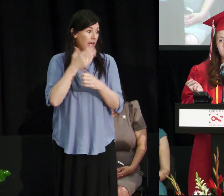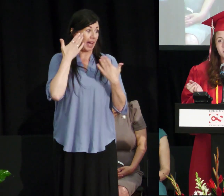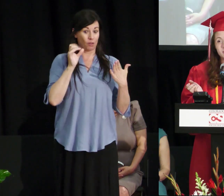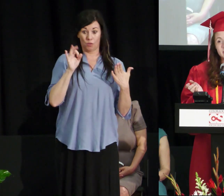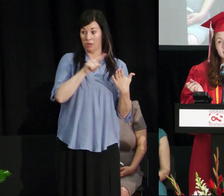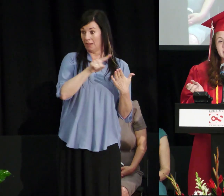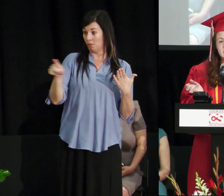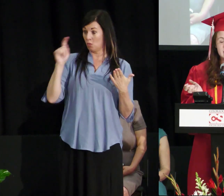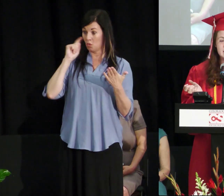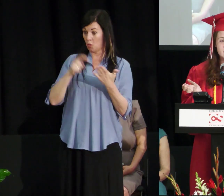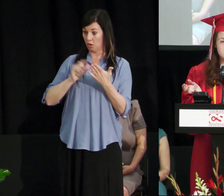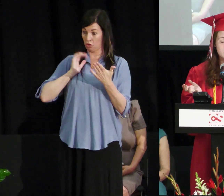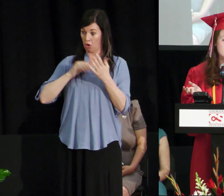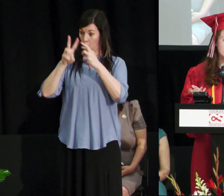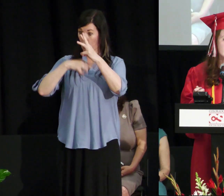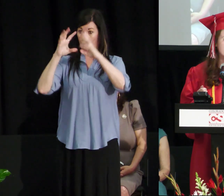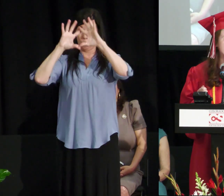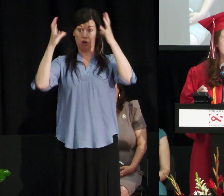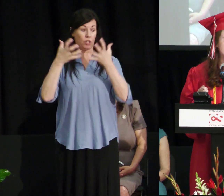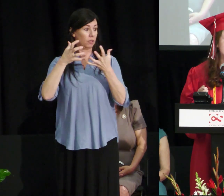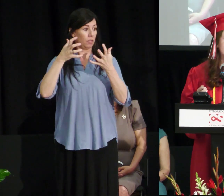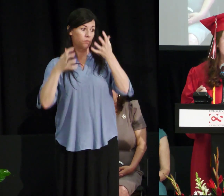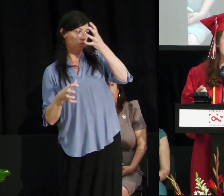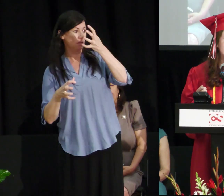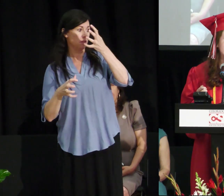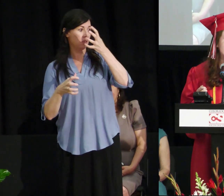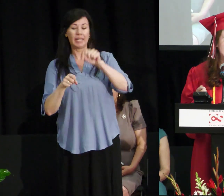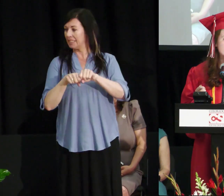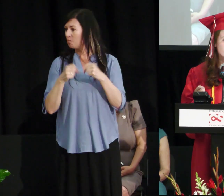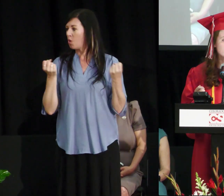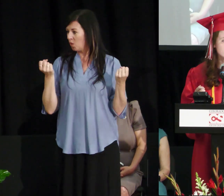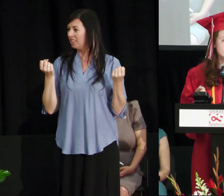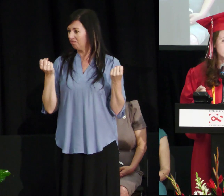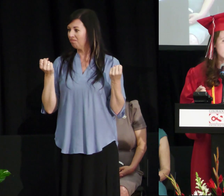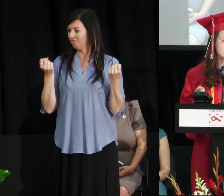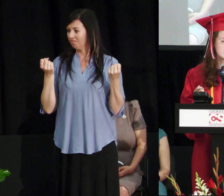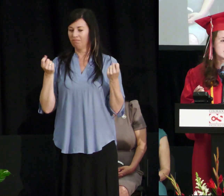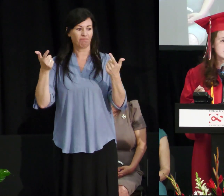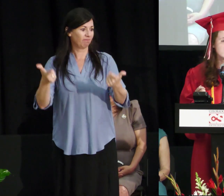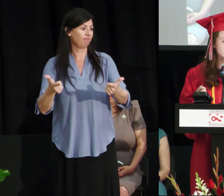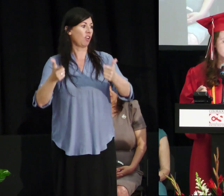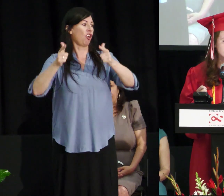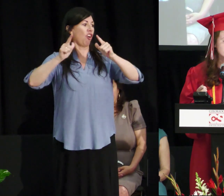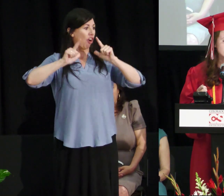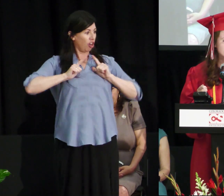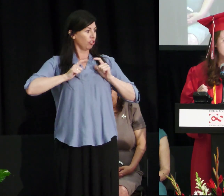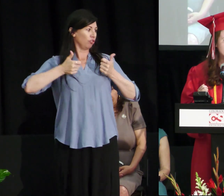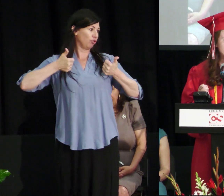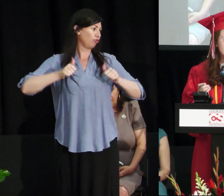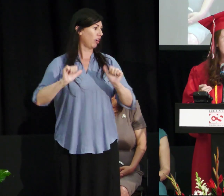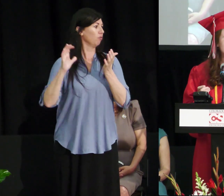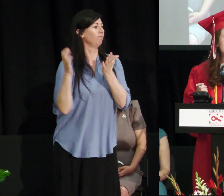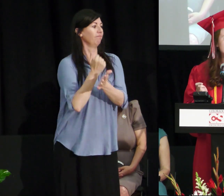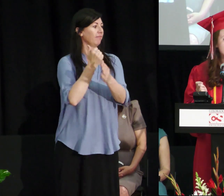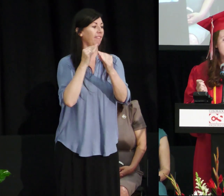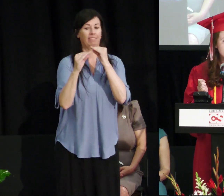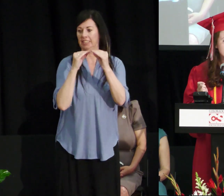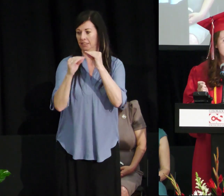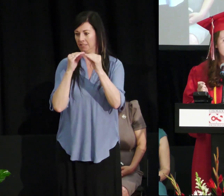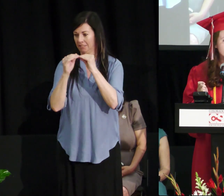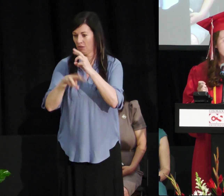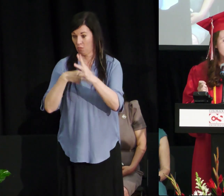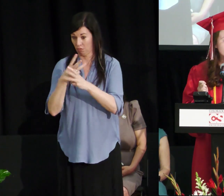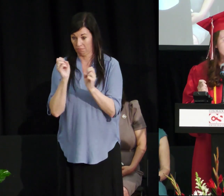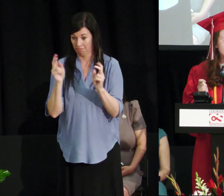our world is broken. Now it's our turn to try and fix it. In order to do